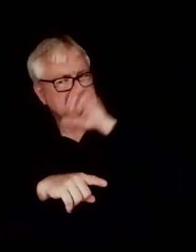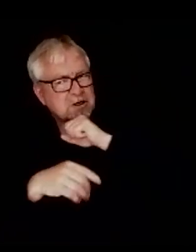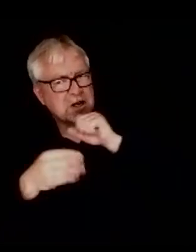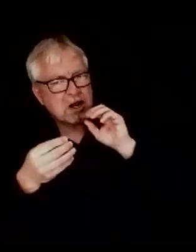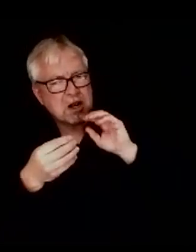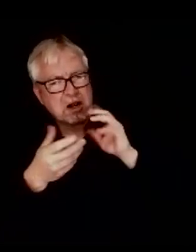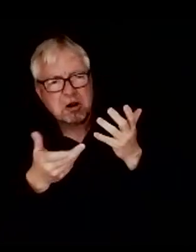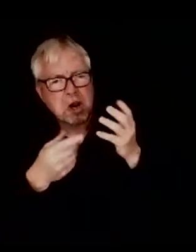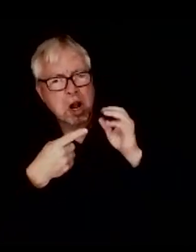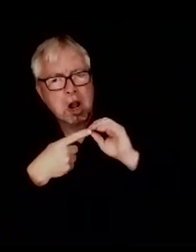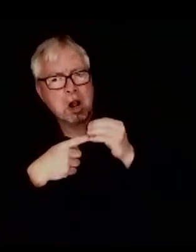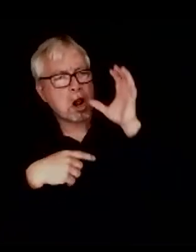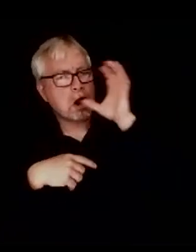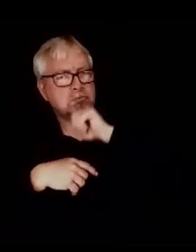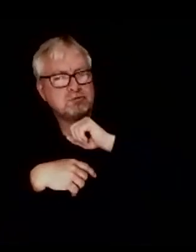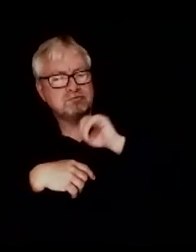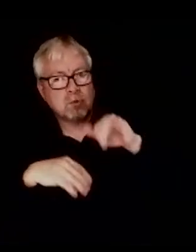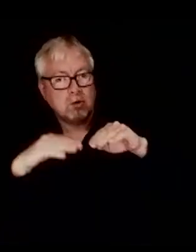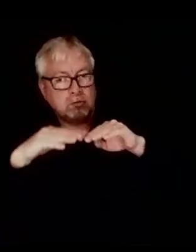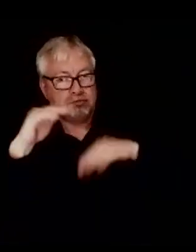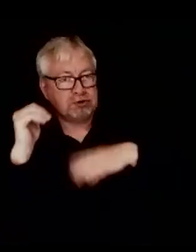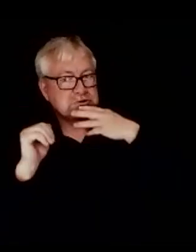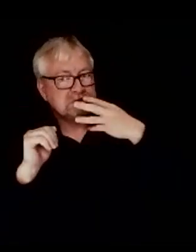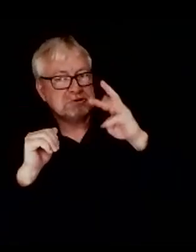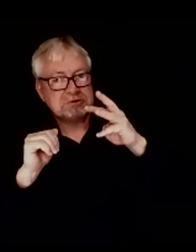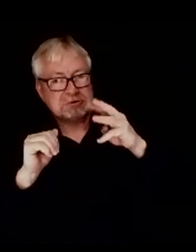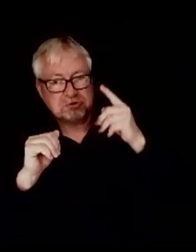will have the chance to get vaccinated?